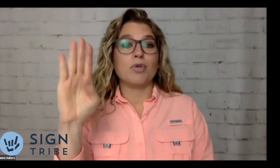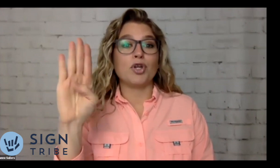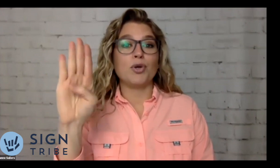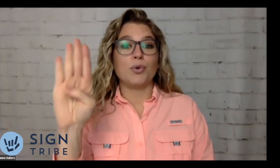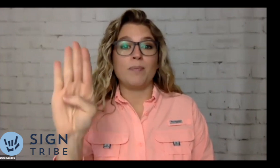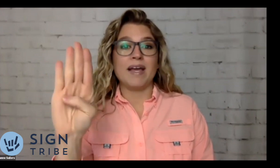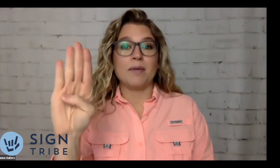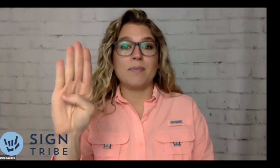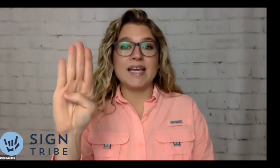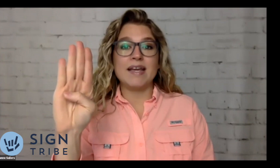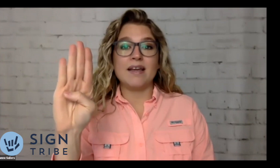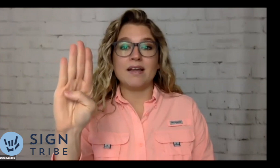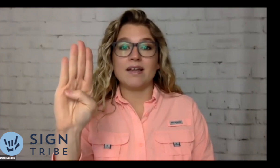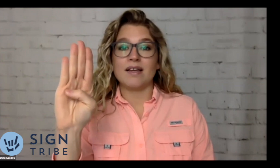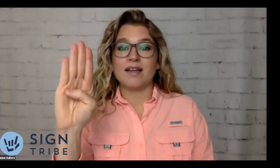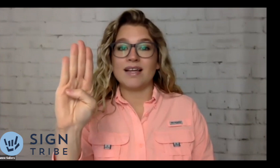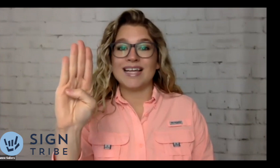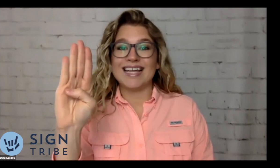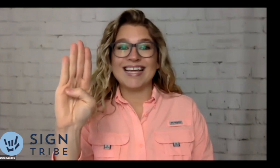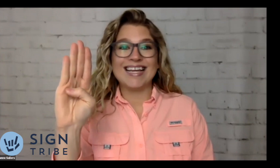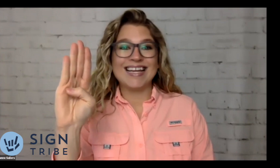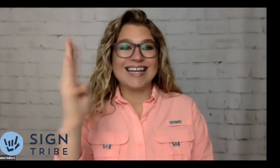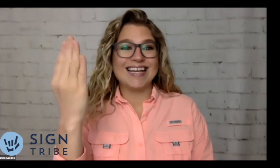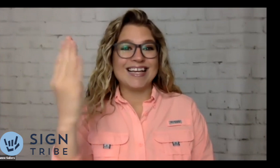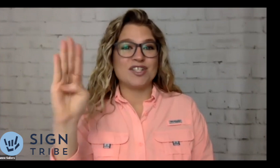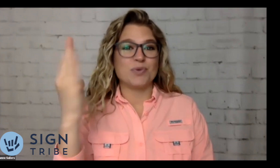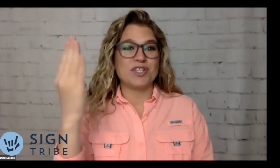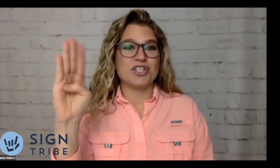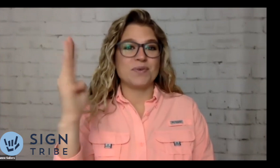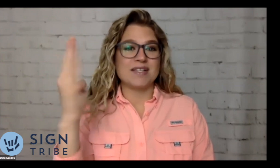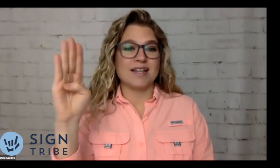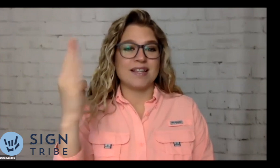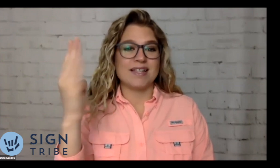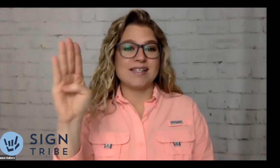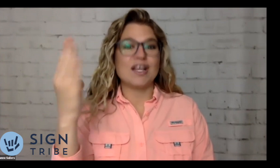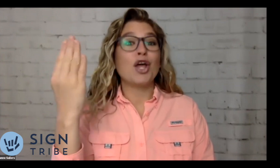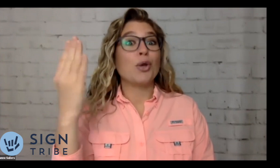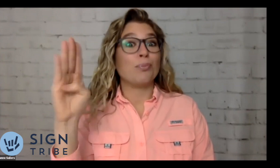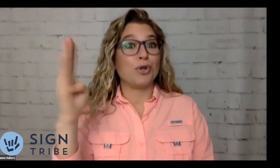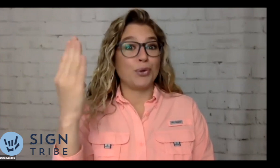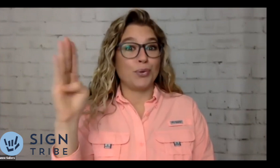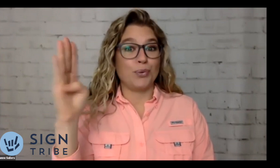Blue, make a B and twist your wrist like this. Blue.